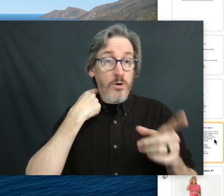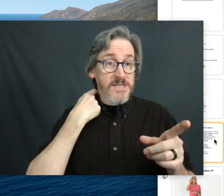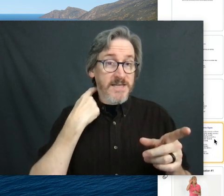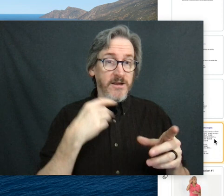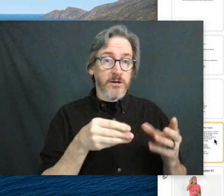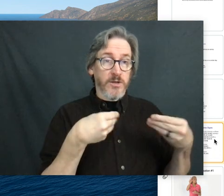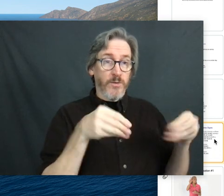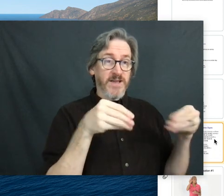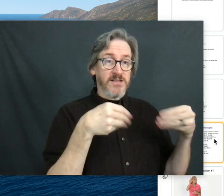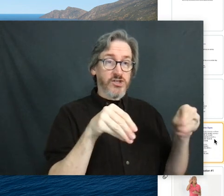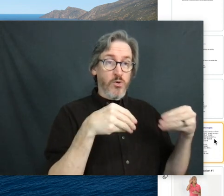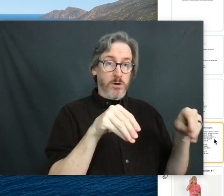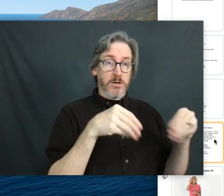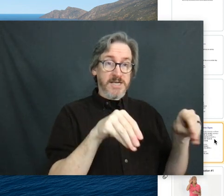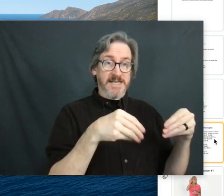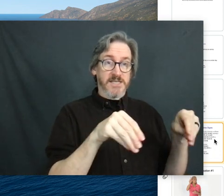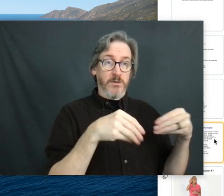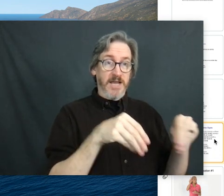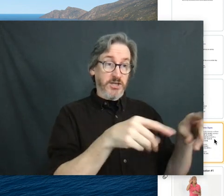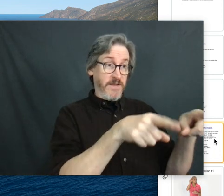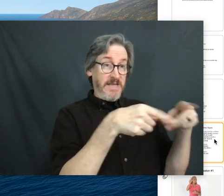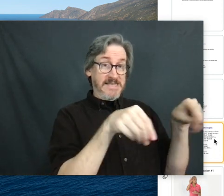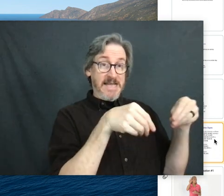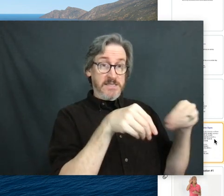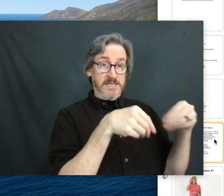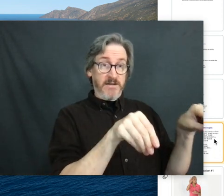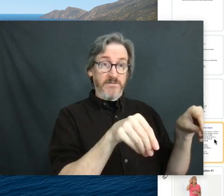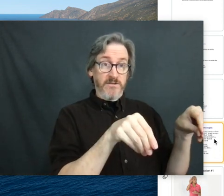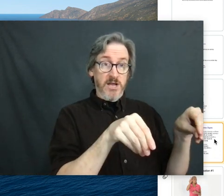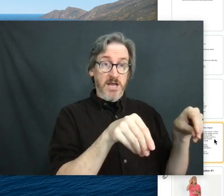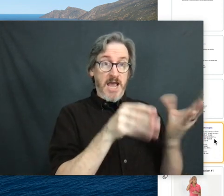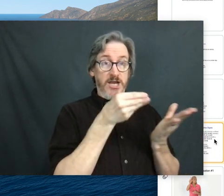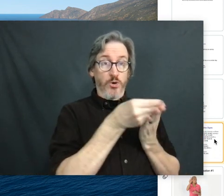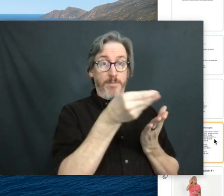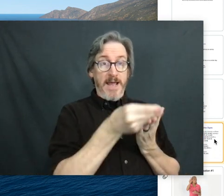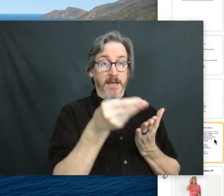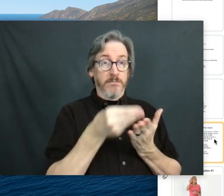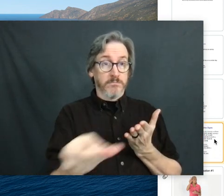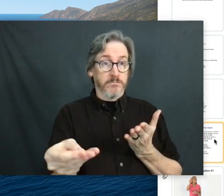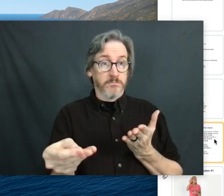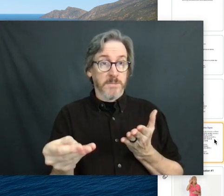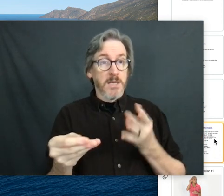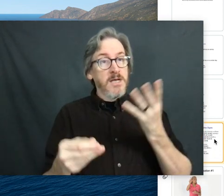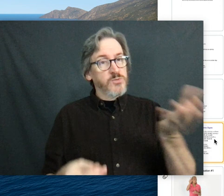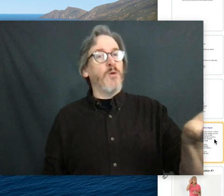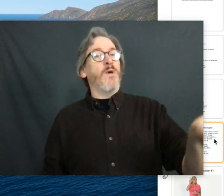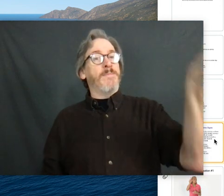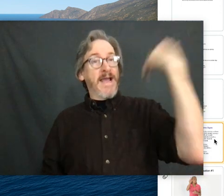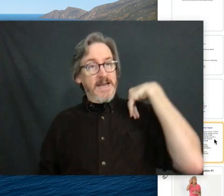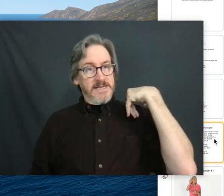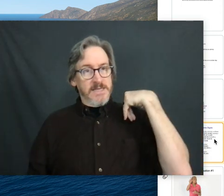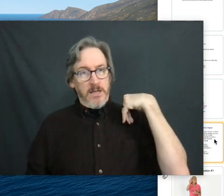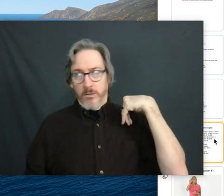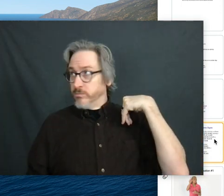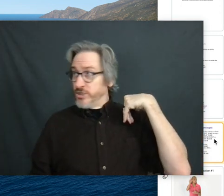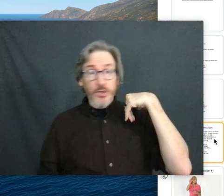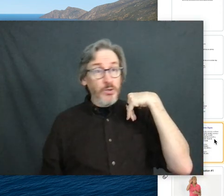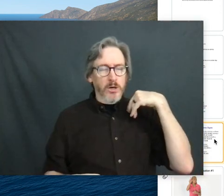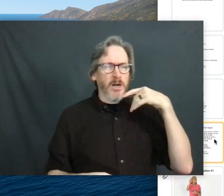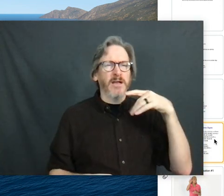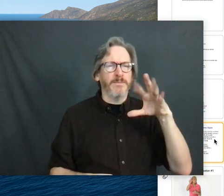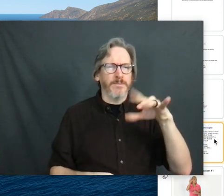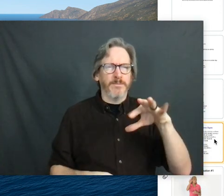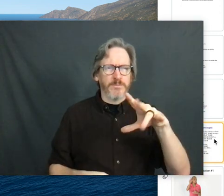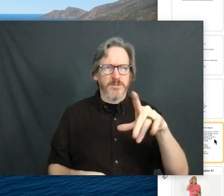So notice in there that we've got store, because that's the location and they sell stuff and you're buying. That's why way back in ASL